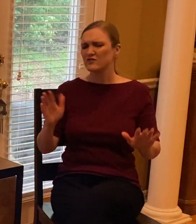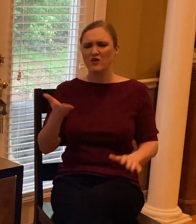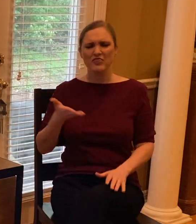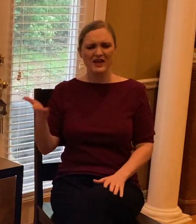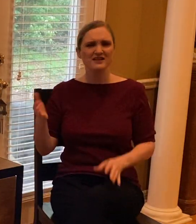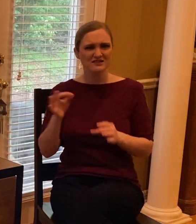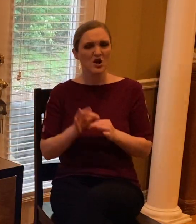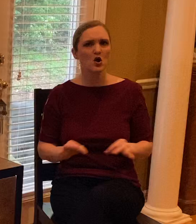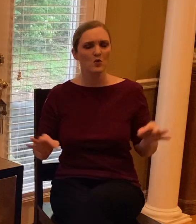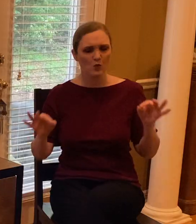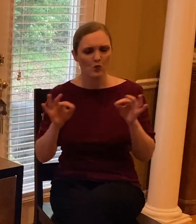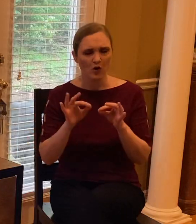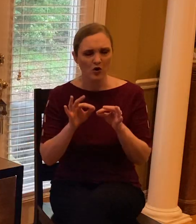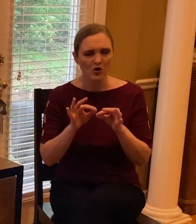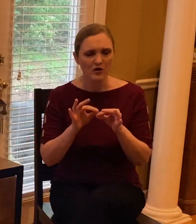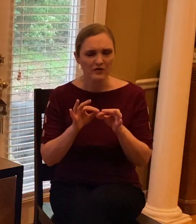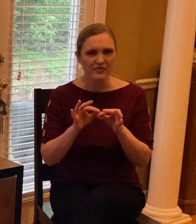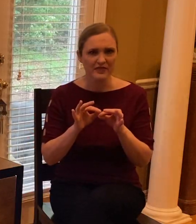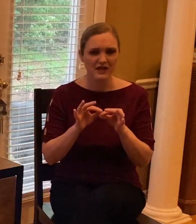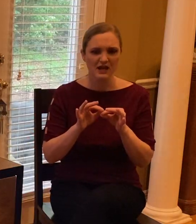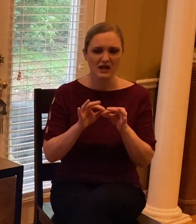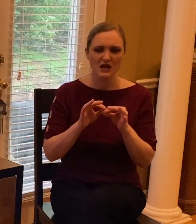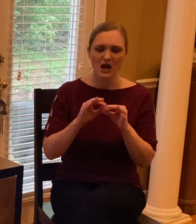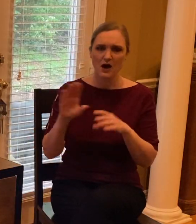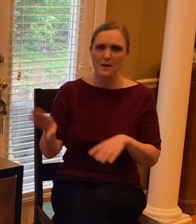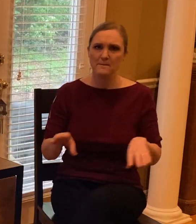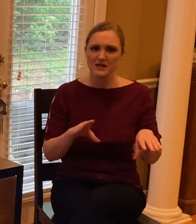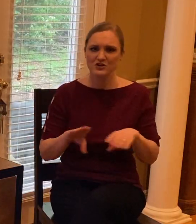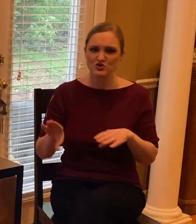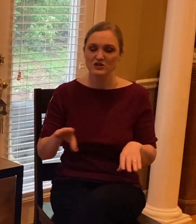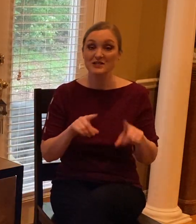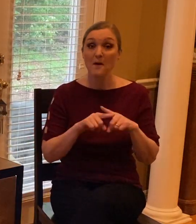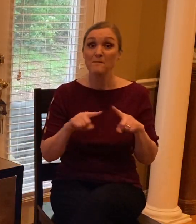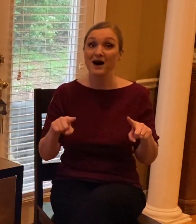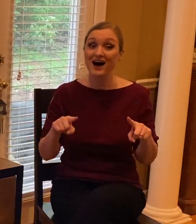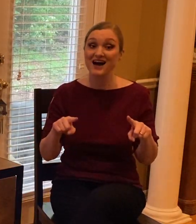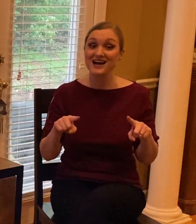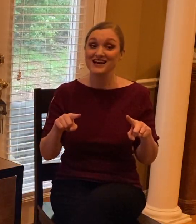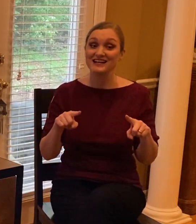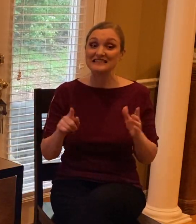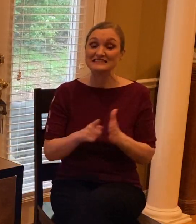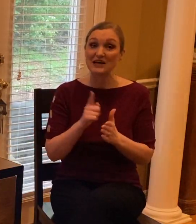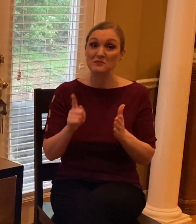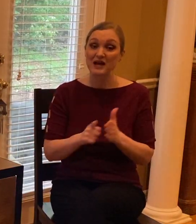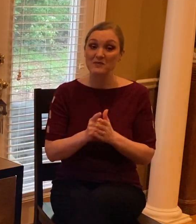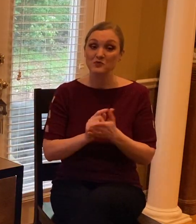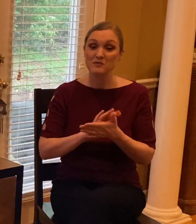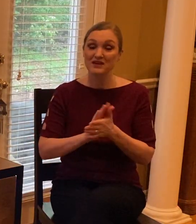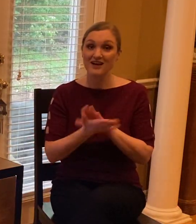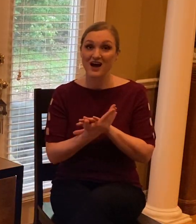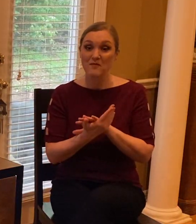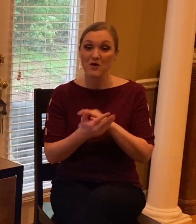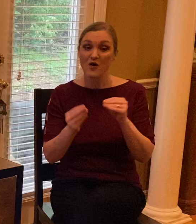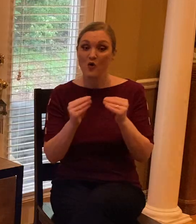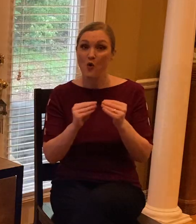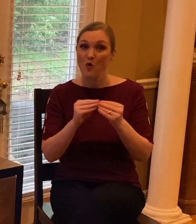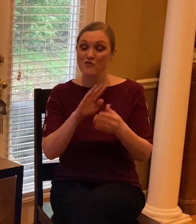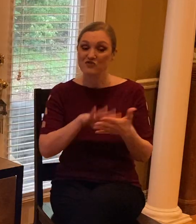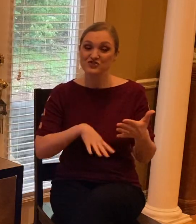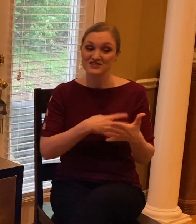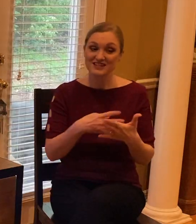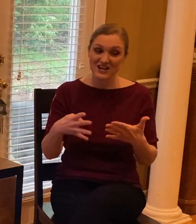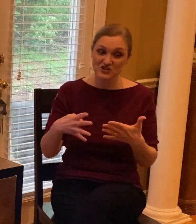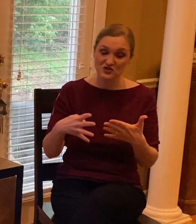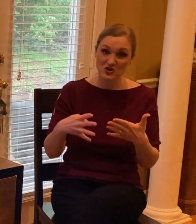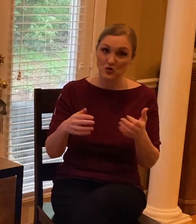are worthy of us to be involved in, but we also can get overscheduled as it relates to our spiritual life, as it relates to